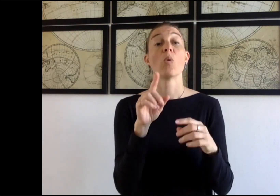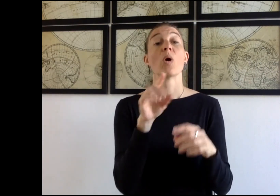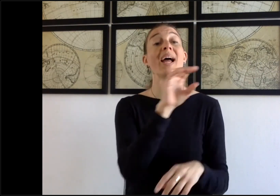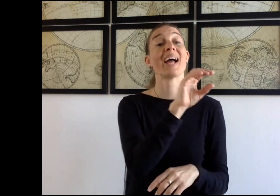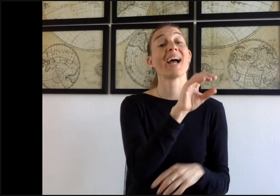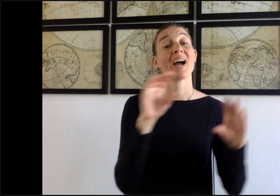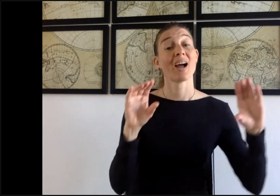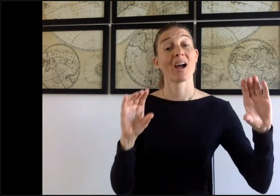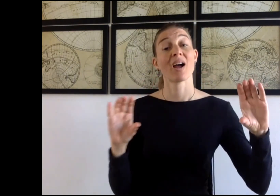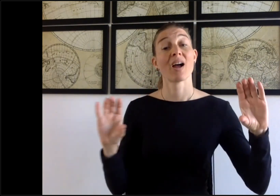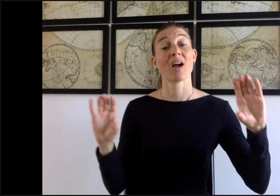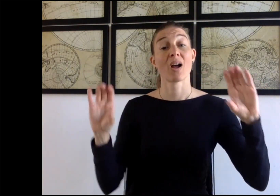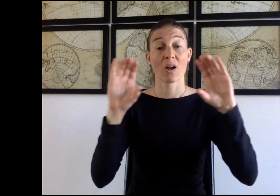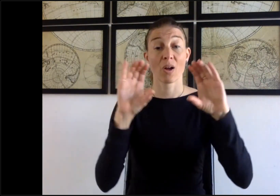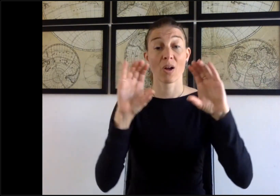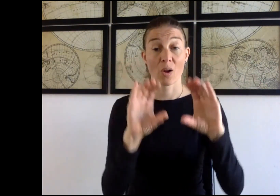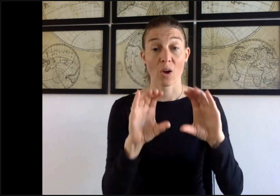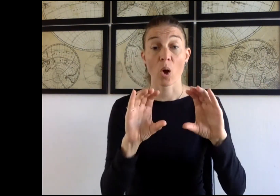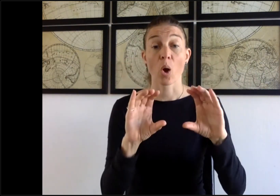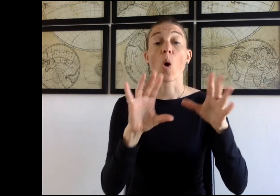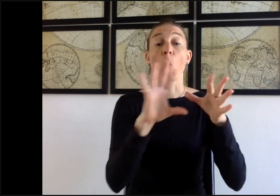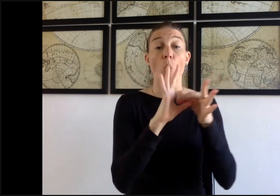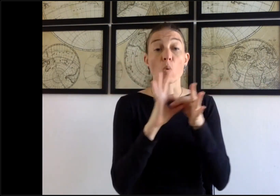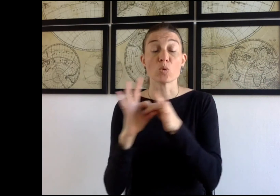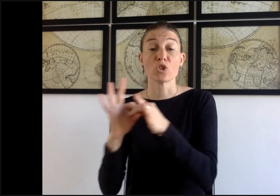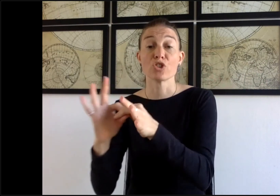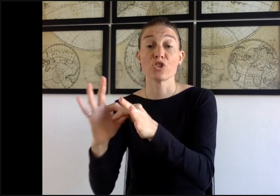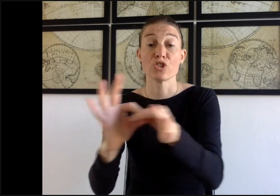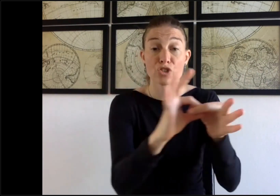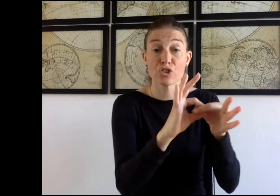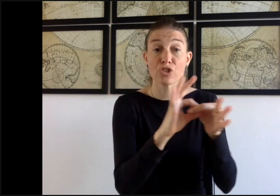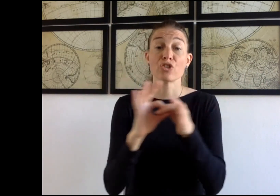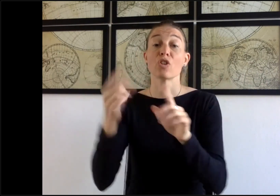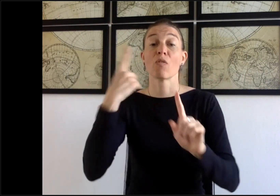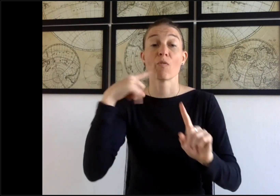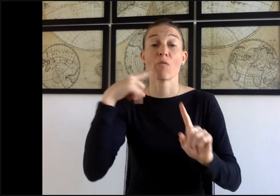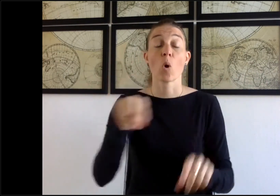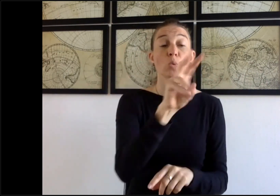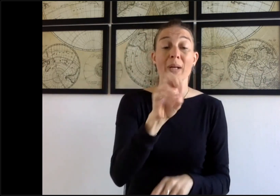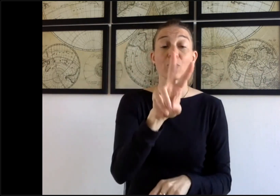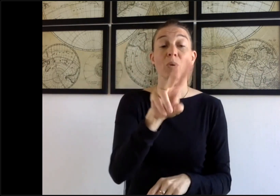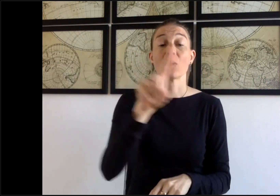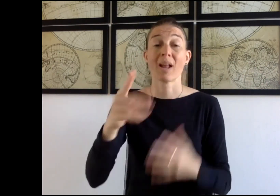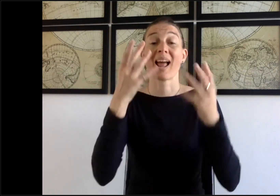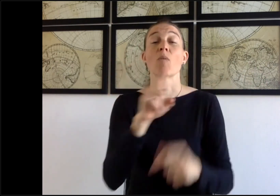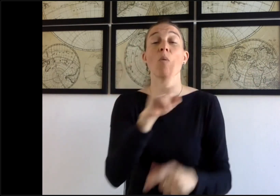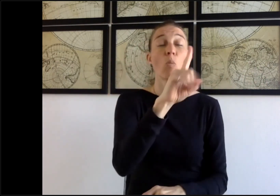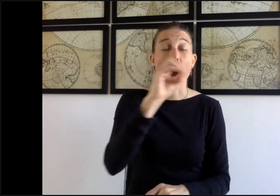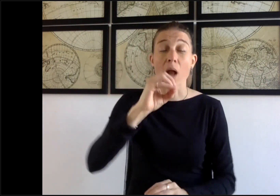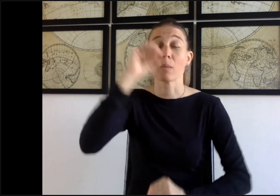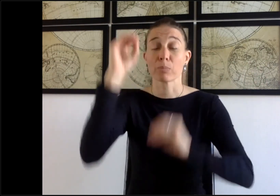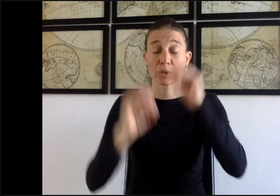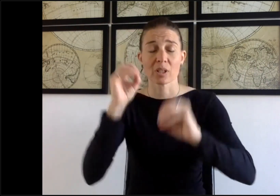for cohesion policy programs for the accounting year 2021, allowing member states to benefit for